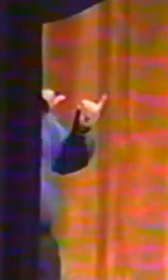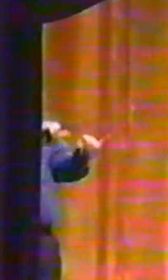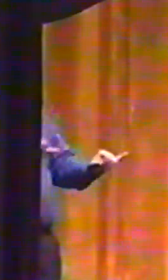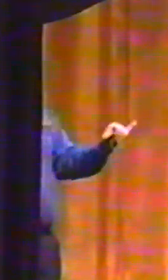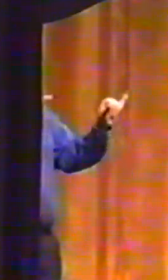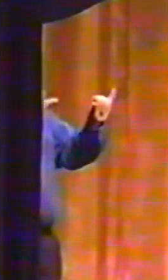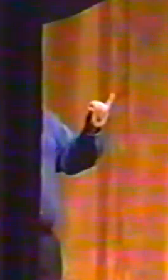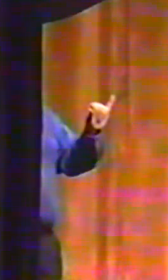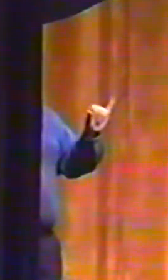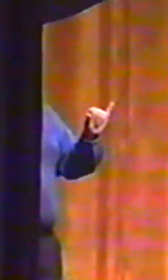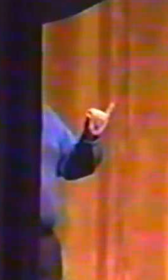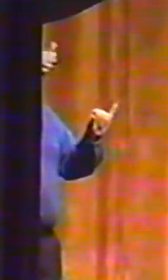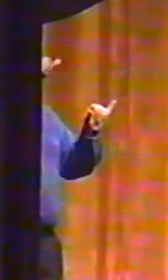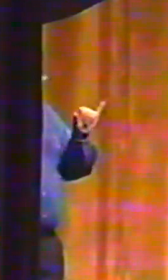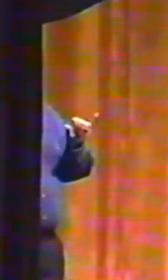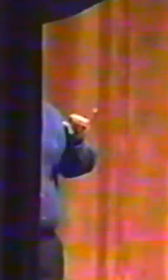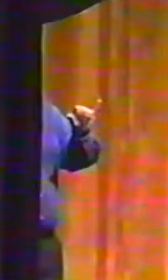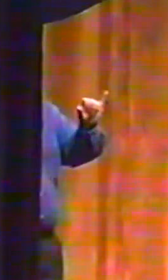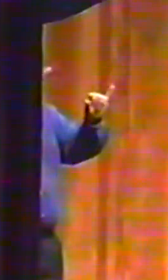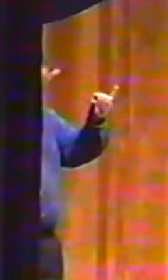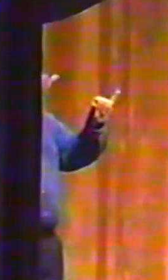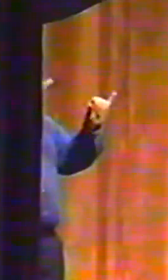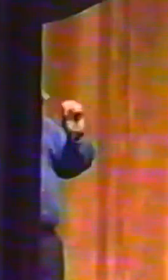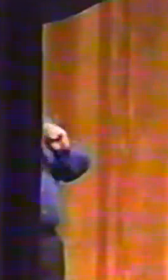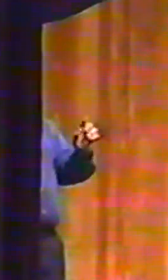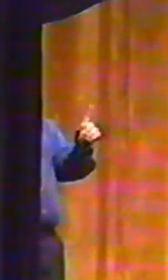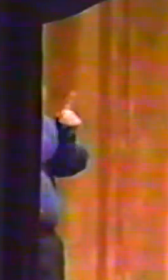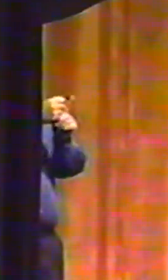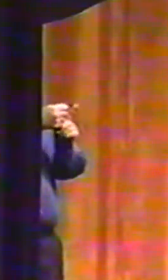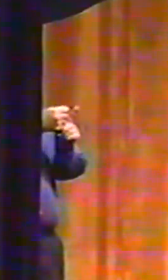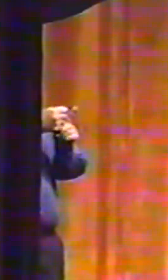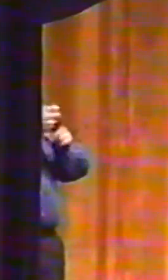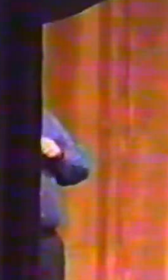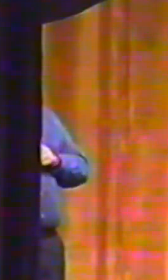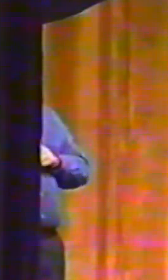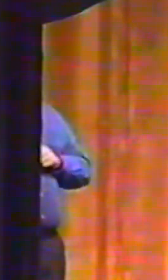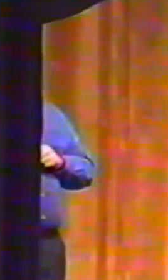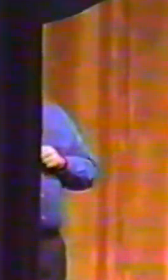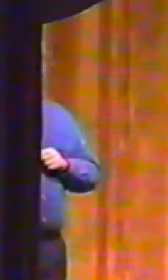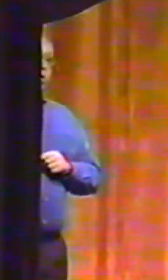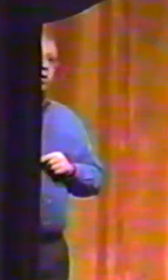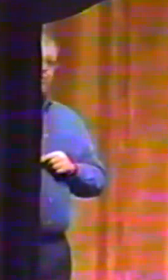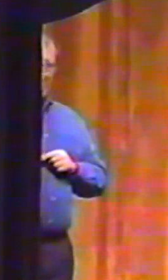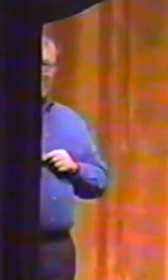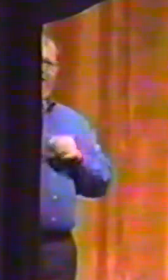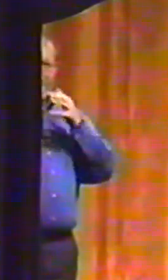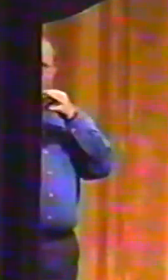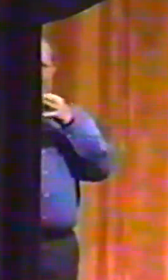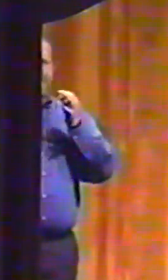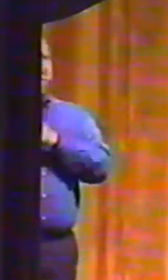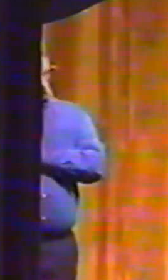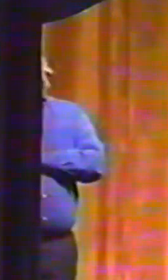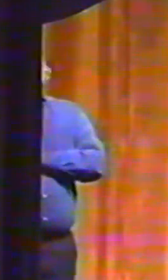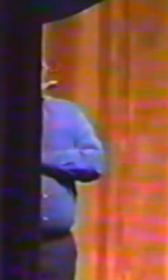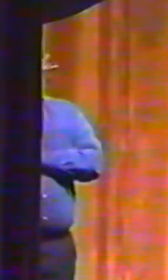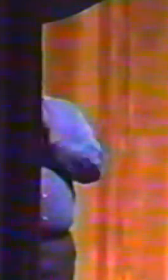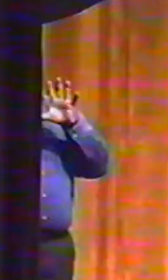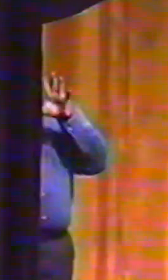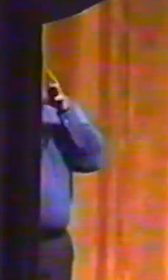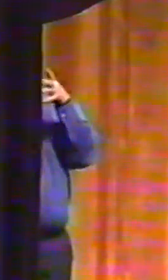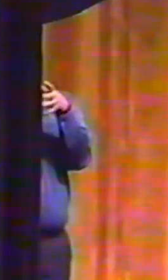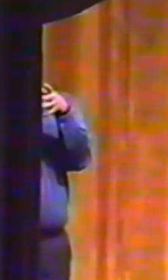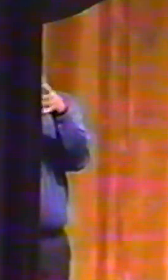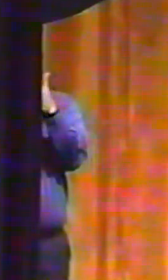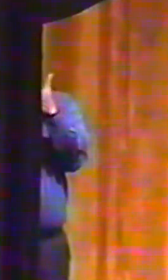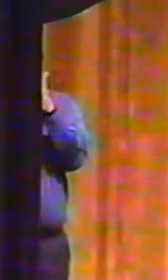doing, it's no way to have an impact. Now, we've all heard the phrase packed journalism. That's when all the media chase the same story at